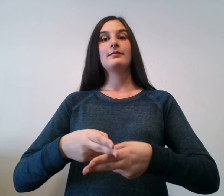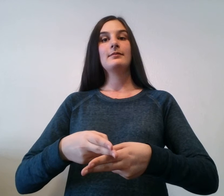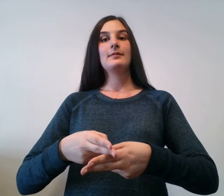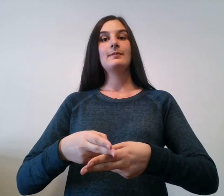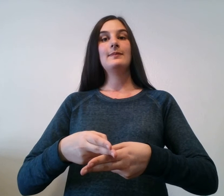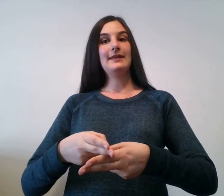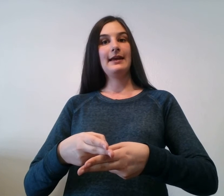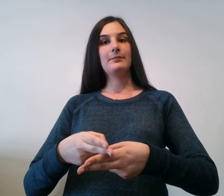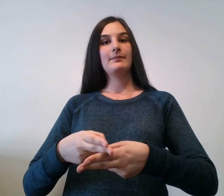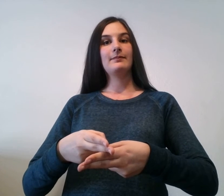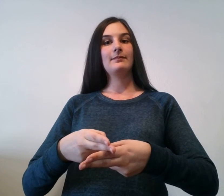Name.